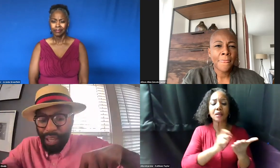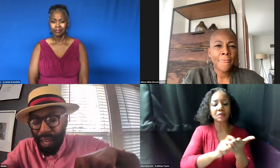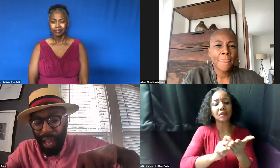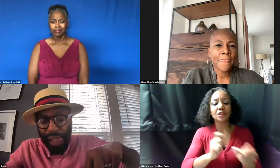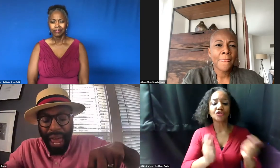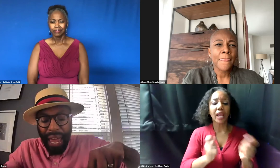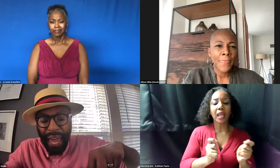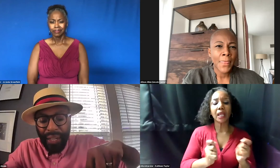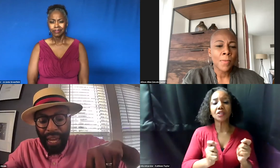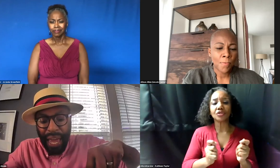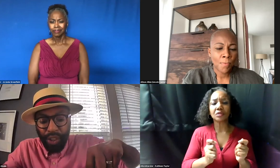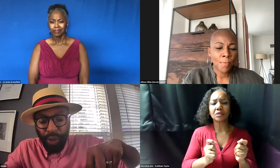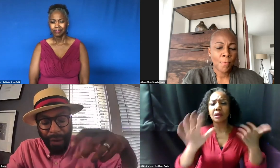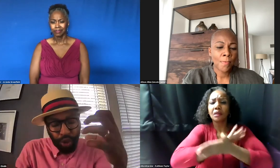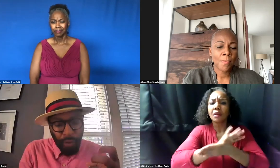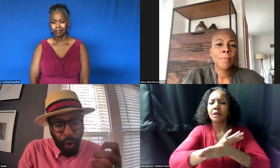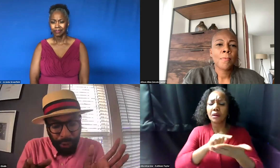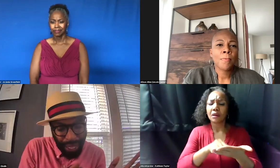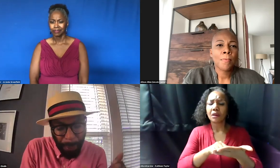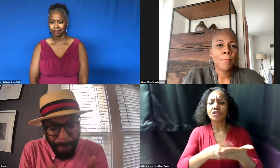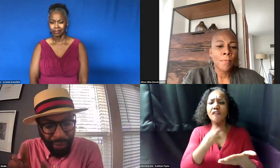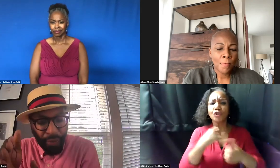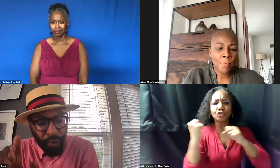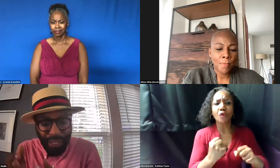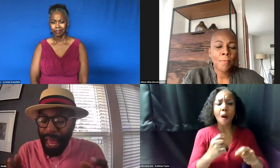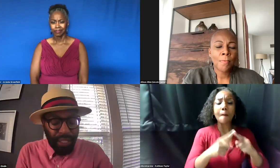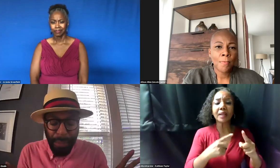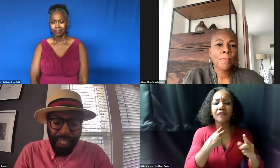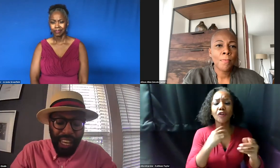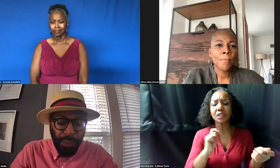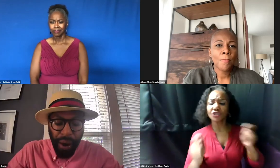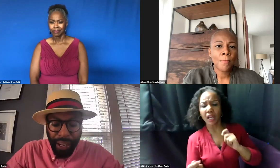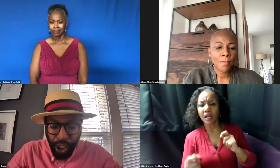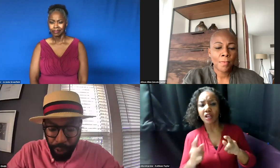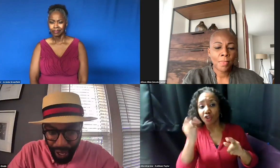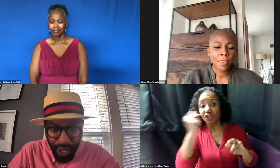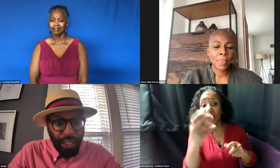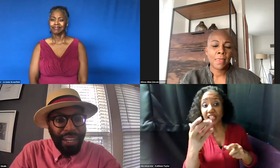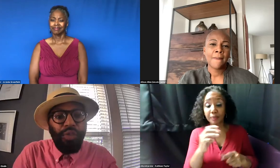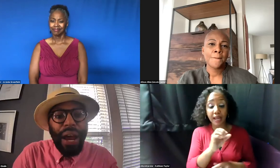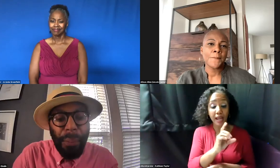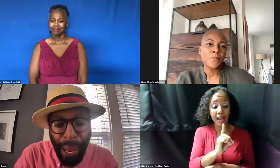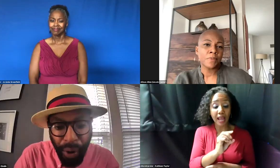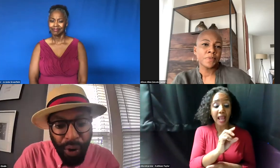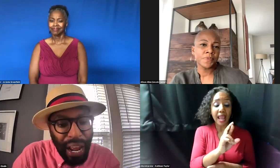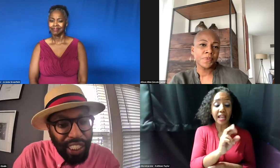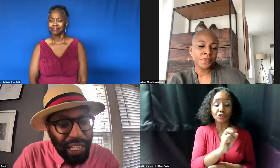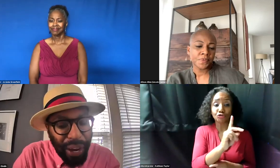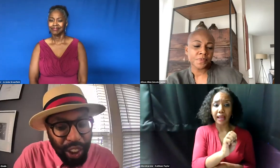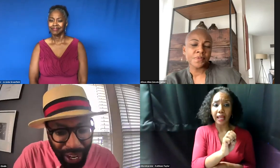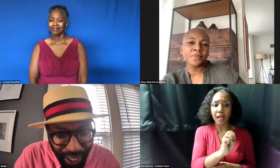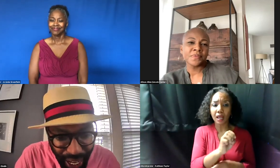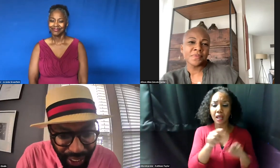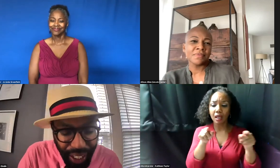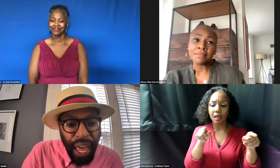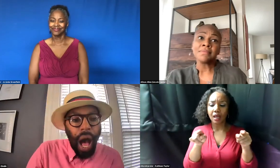voice. And so they have strong voices where they can bend for voice. And to me, Shakespeare and Drake, somebody needs to write a paper on how Shakespeare